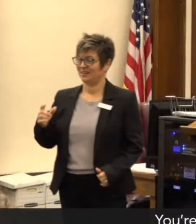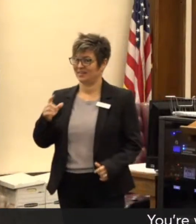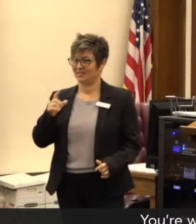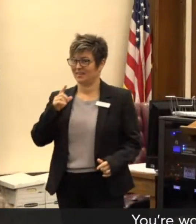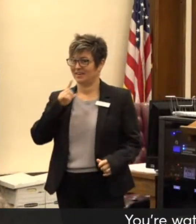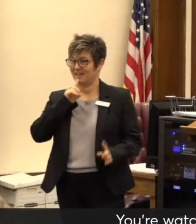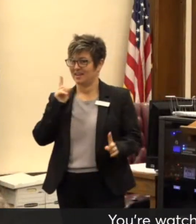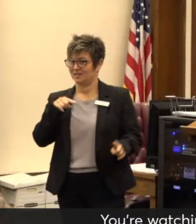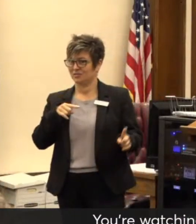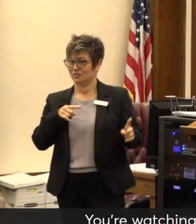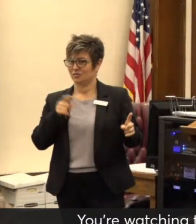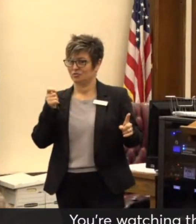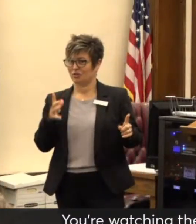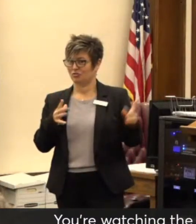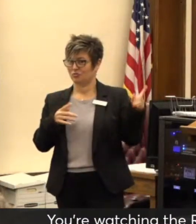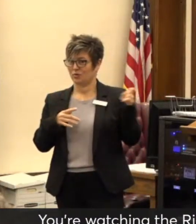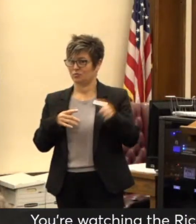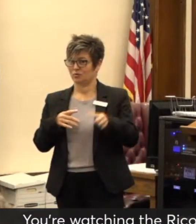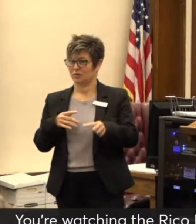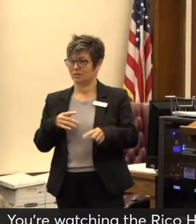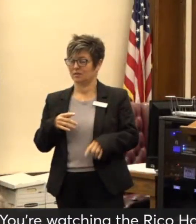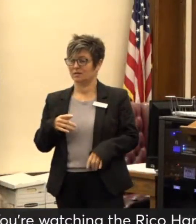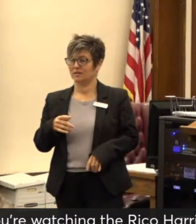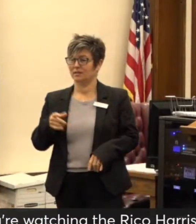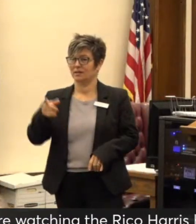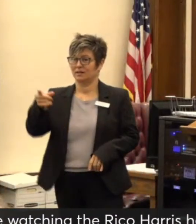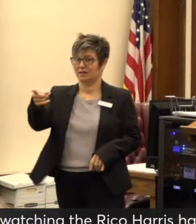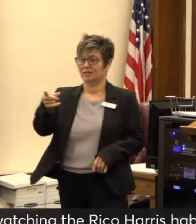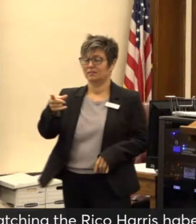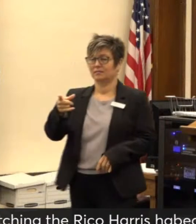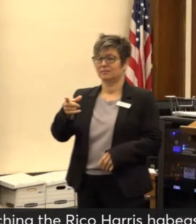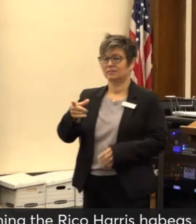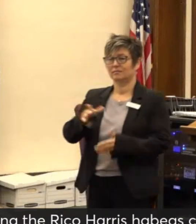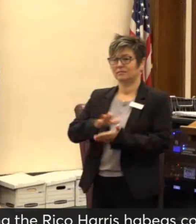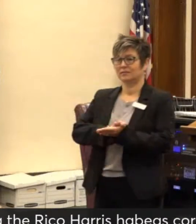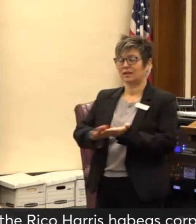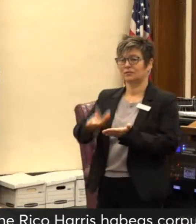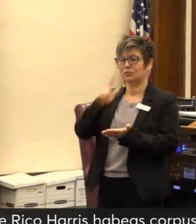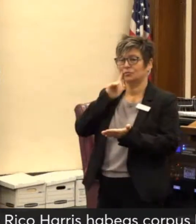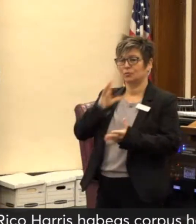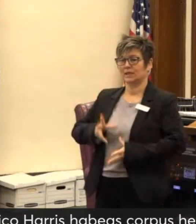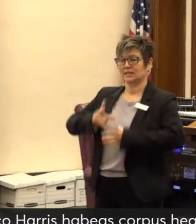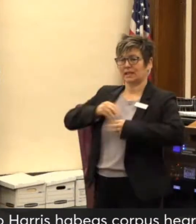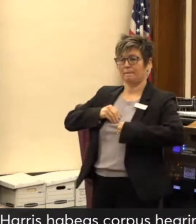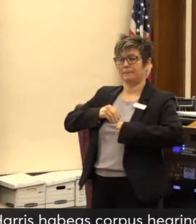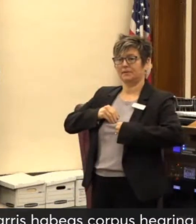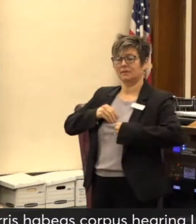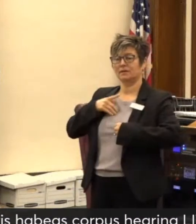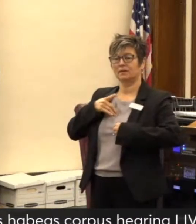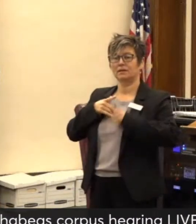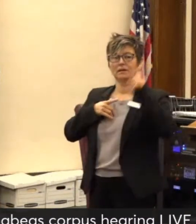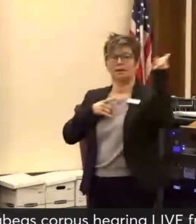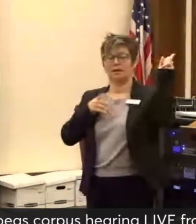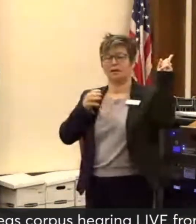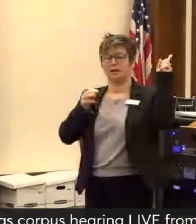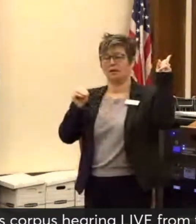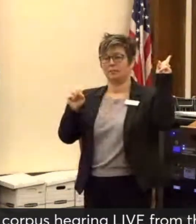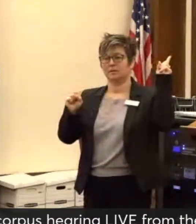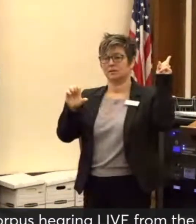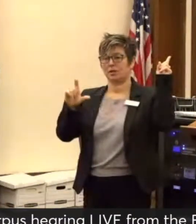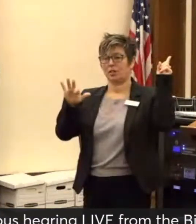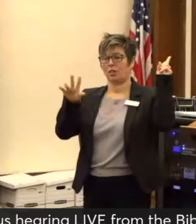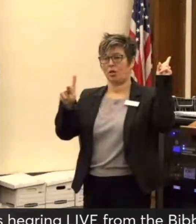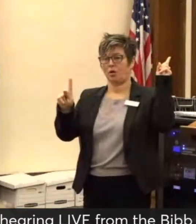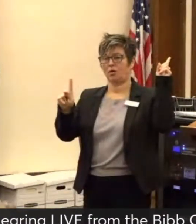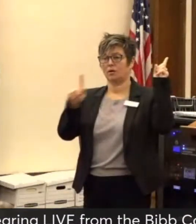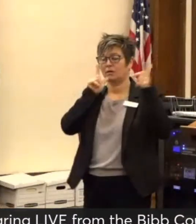turn, opposing counsel was nice enough to allow us to take Ms. Clark out of turn. So we have no more witnesses,